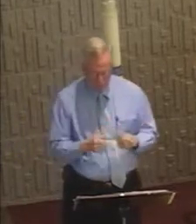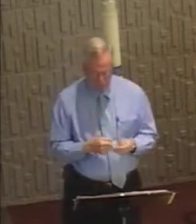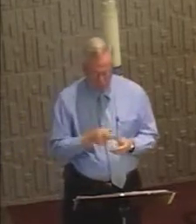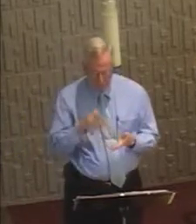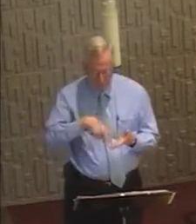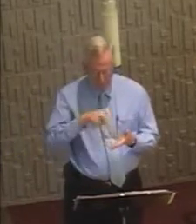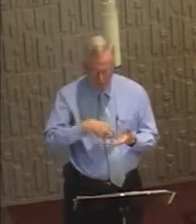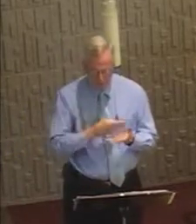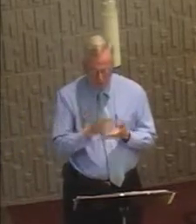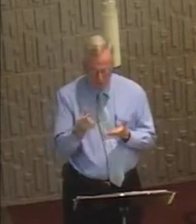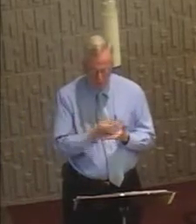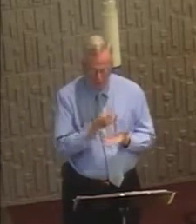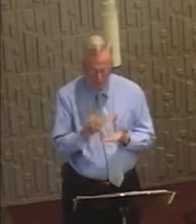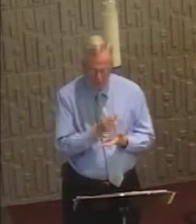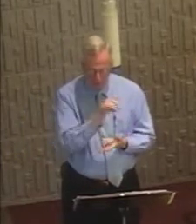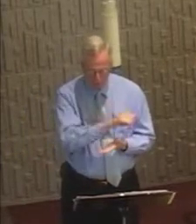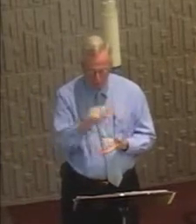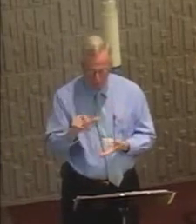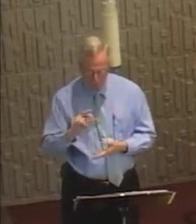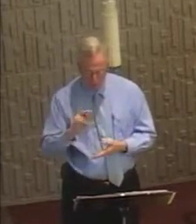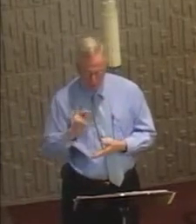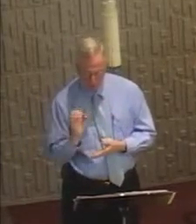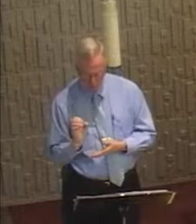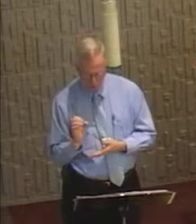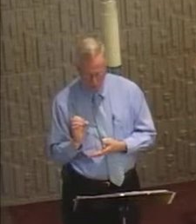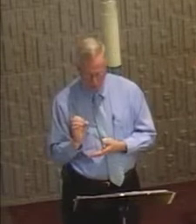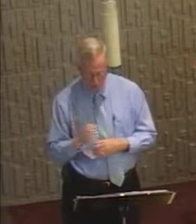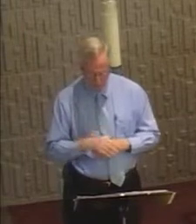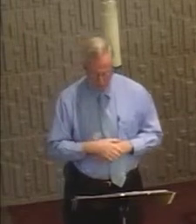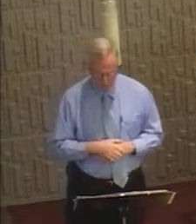A reading from the Holy Gospel according to Luke.